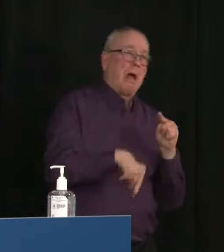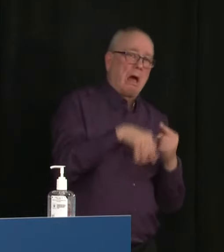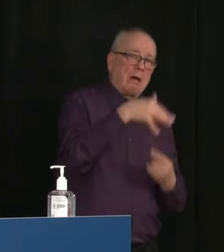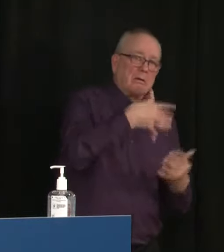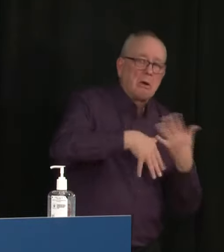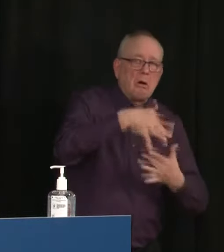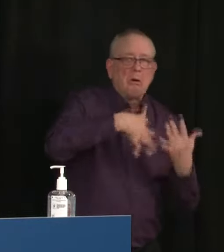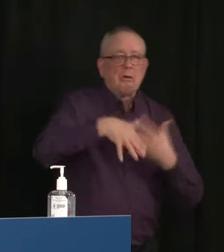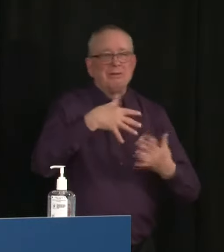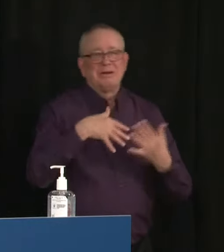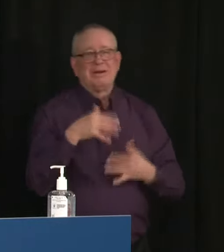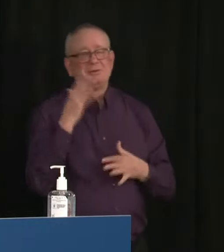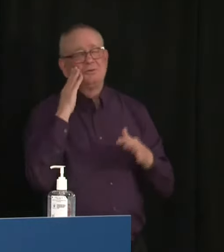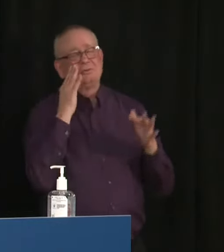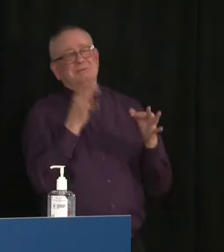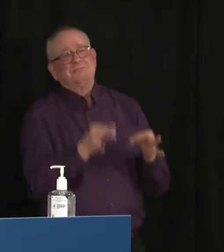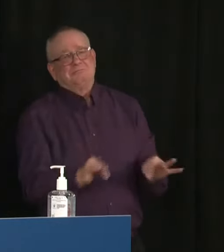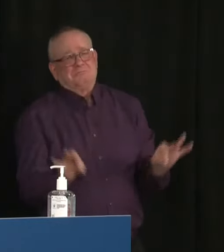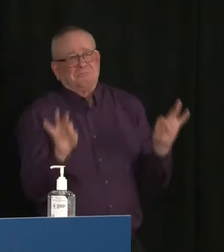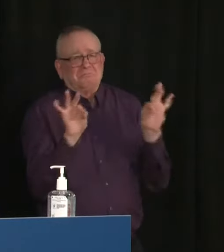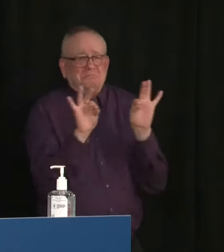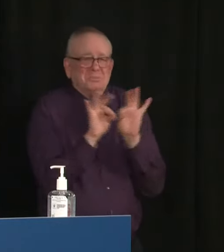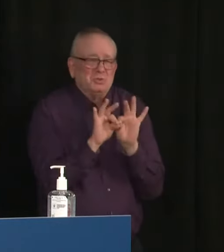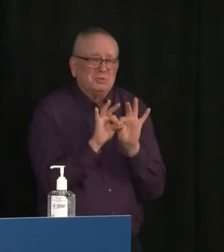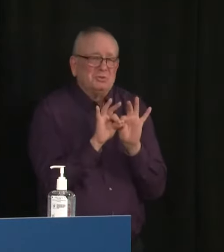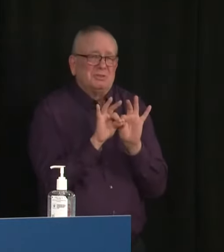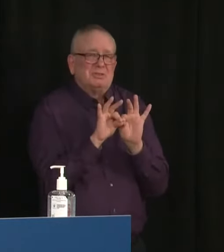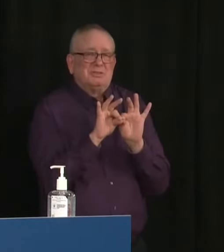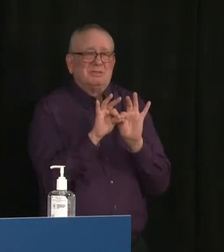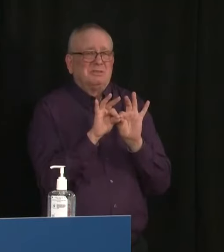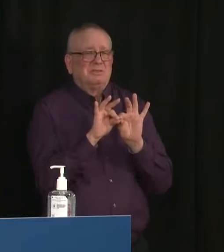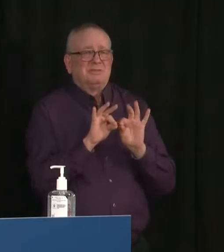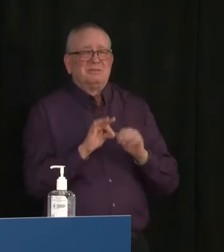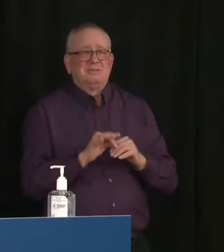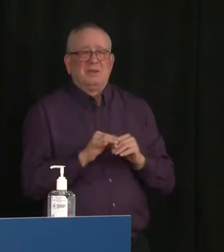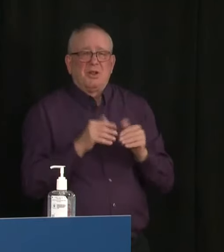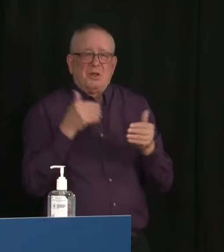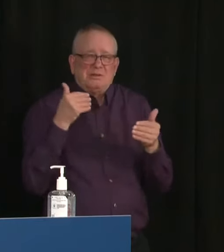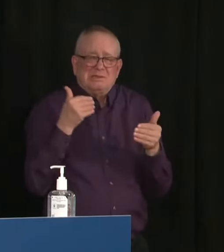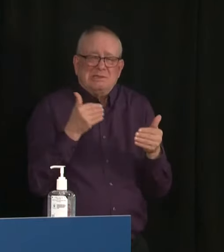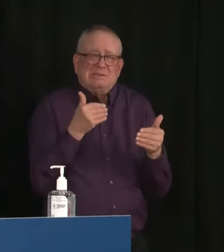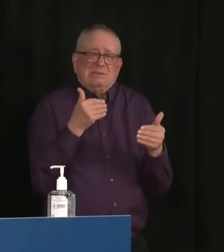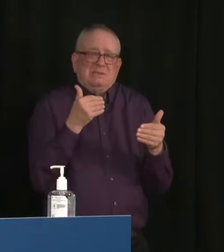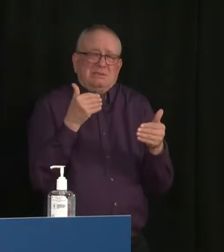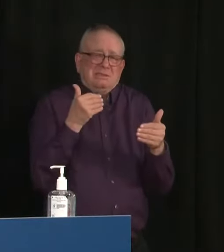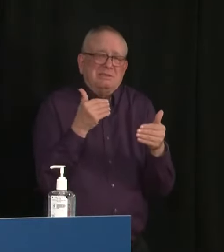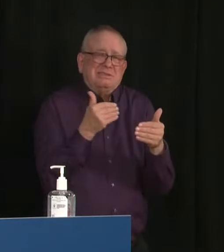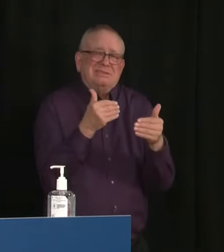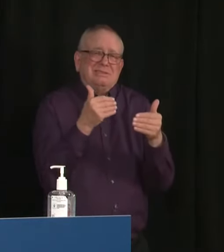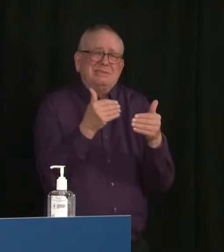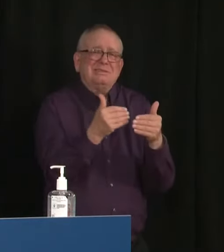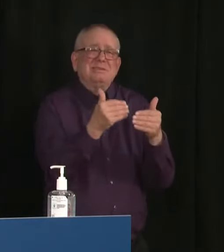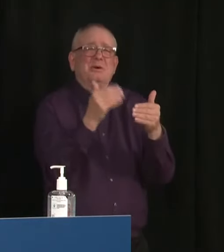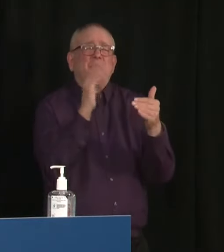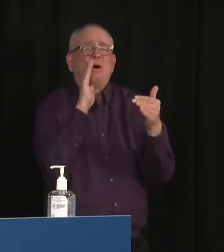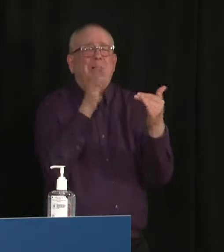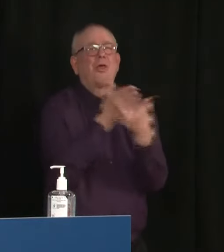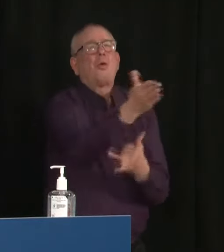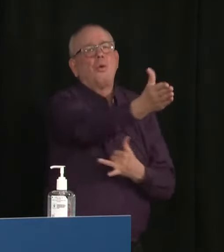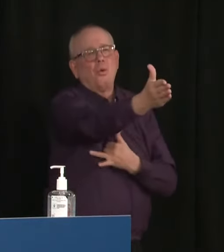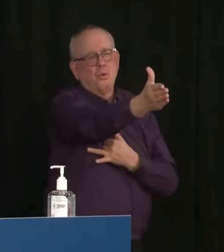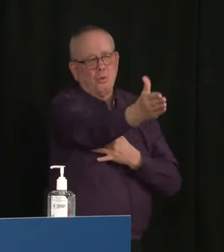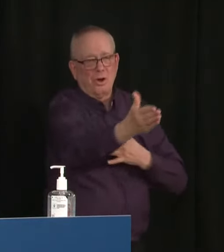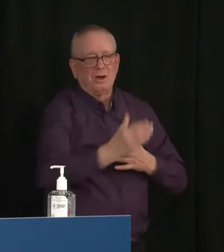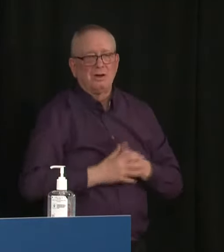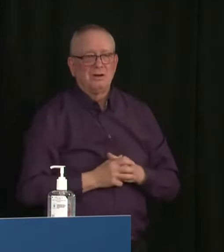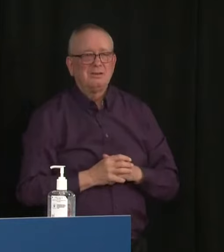and we are so close to getting through this. Each one of us matters, and our actions can mean the difference between life